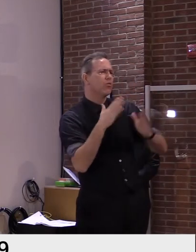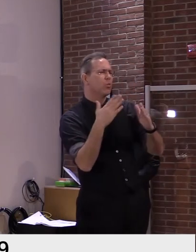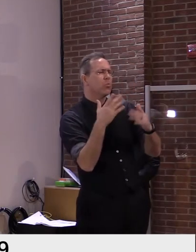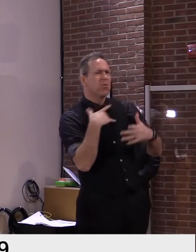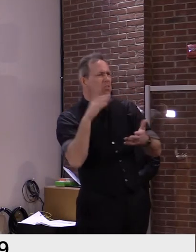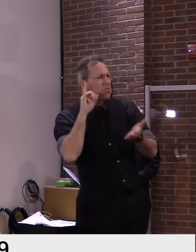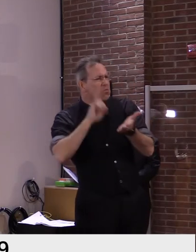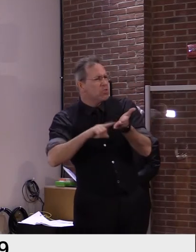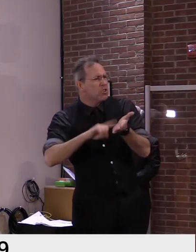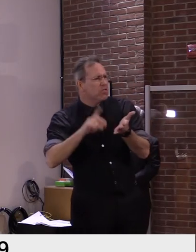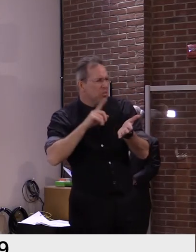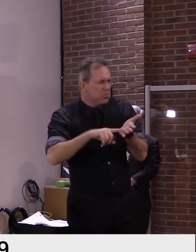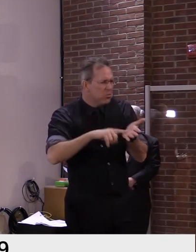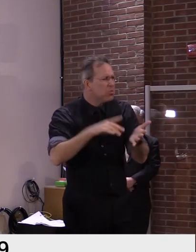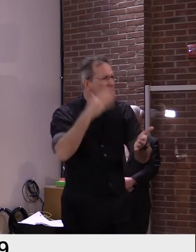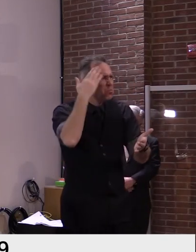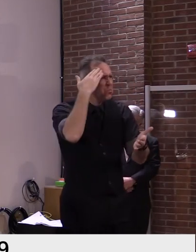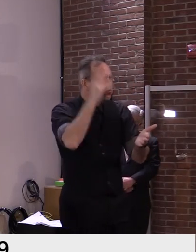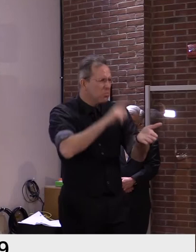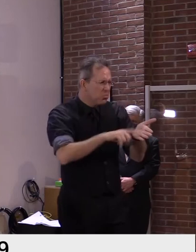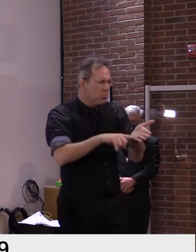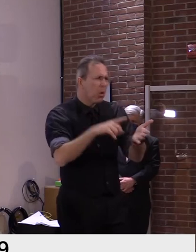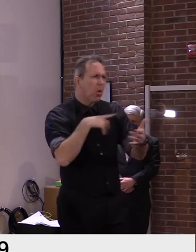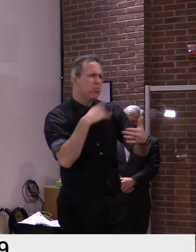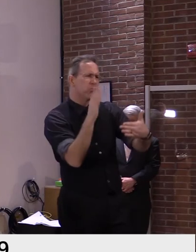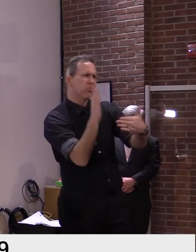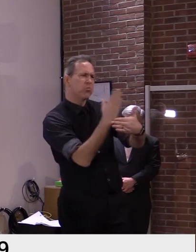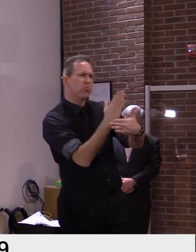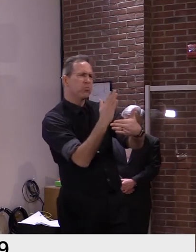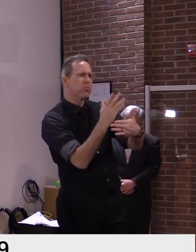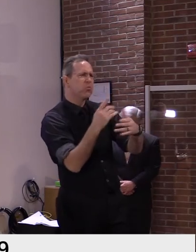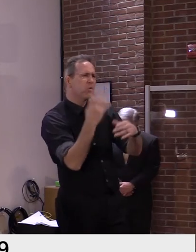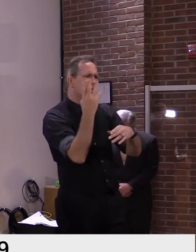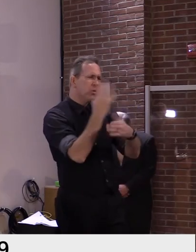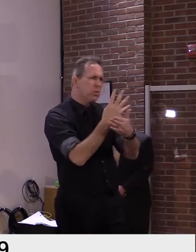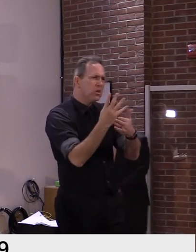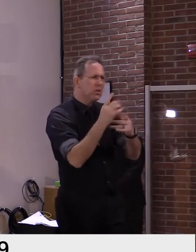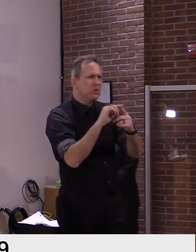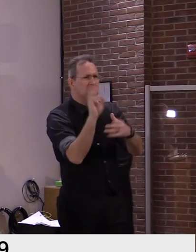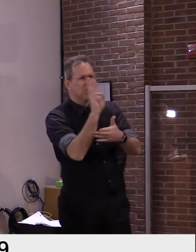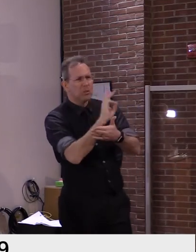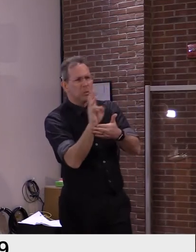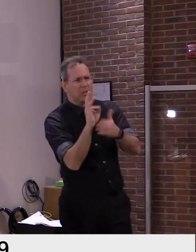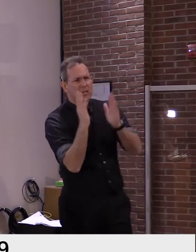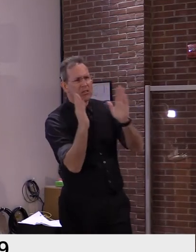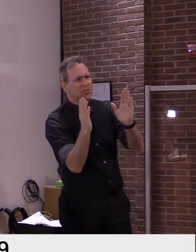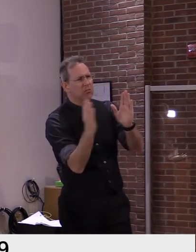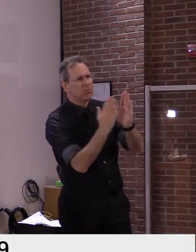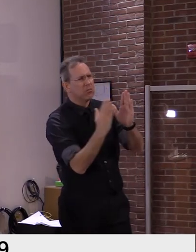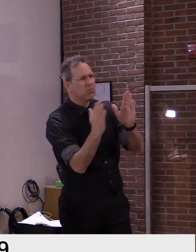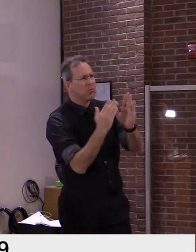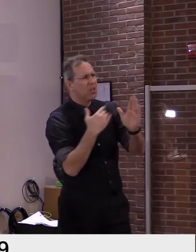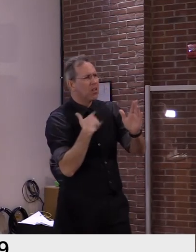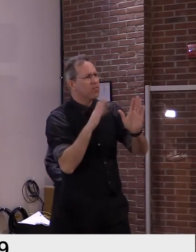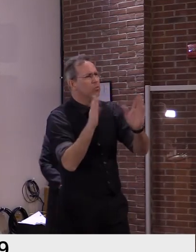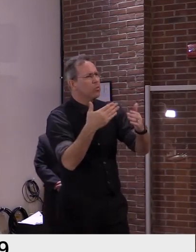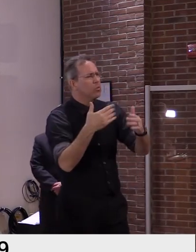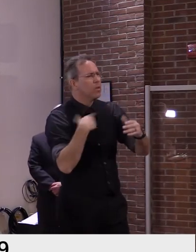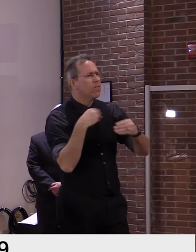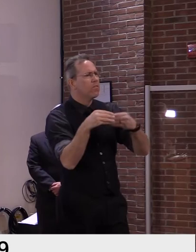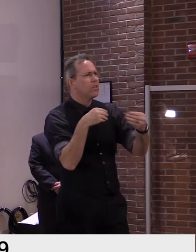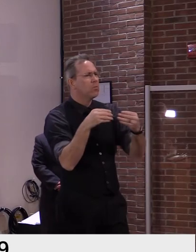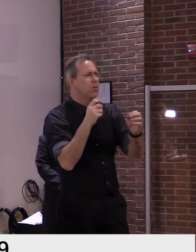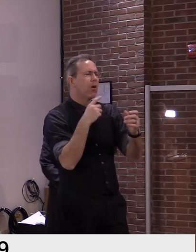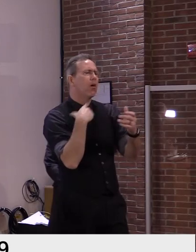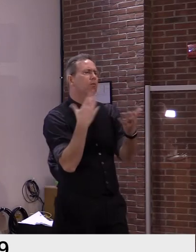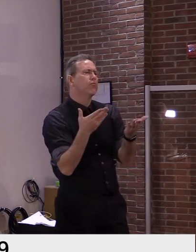should follow. But the precision with which you get at that exact day, there is a window of opportunity. And if